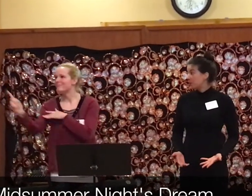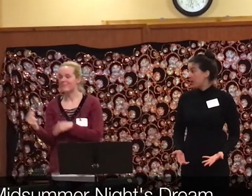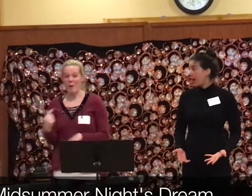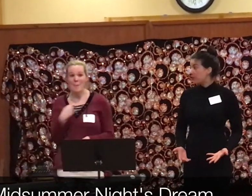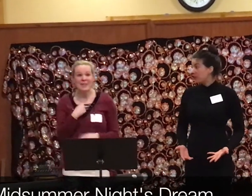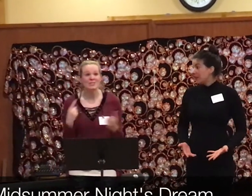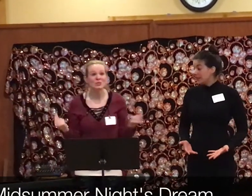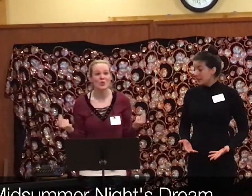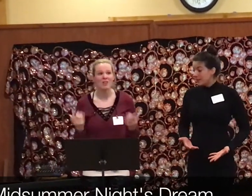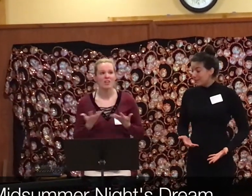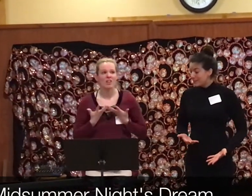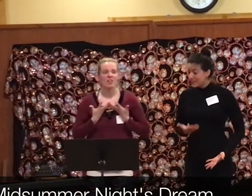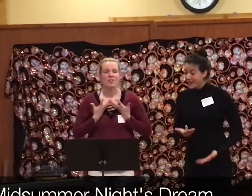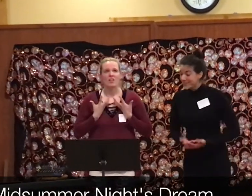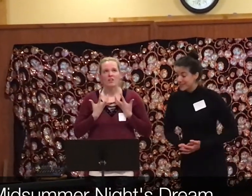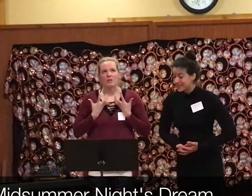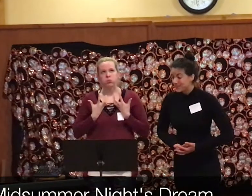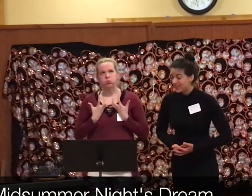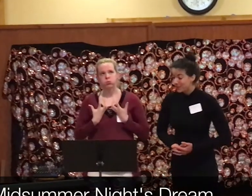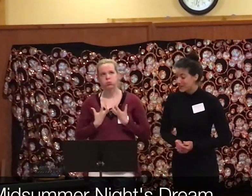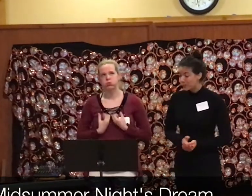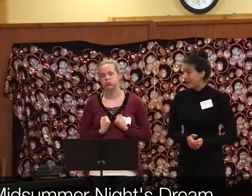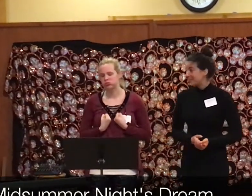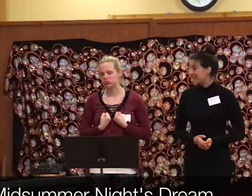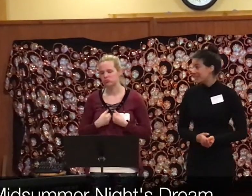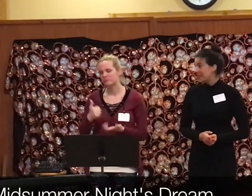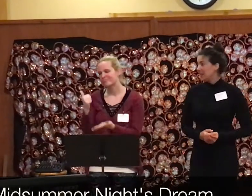if I have thanks, it is a dear expense.